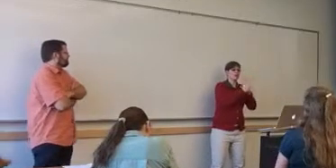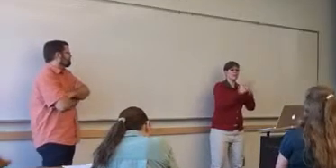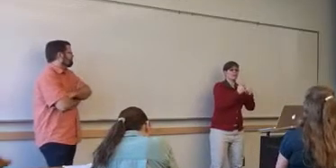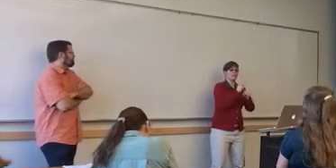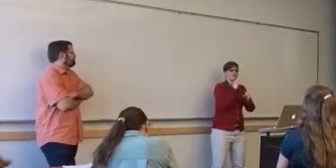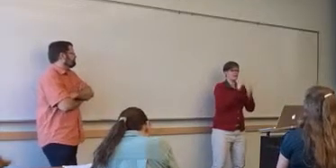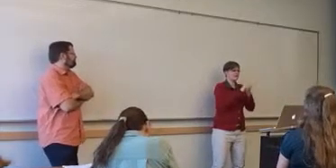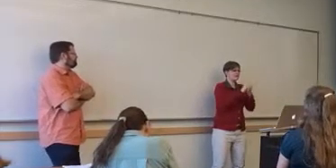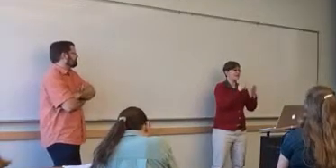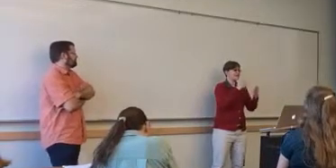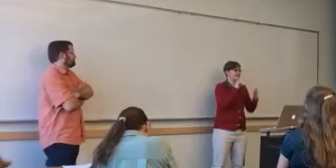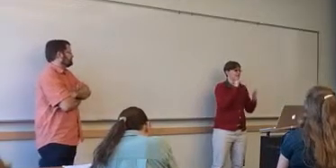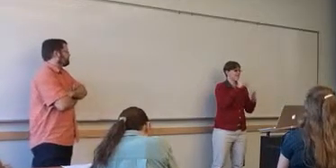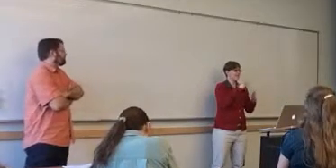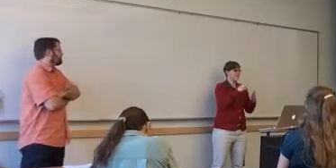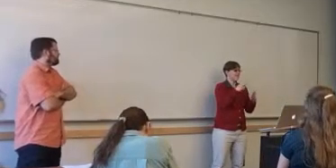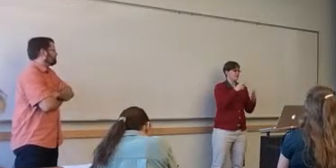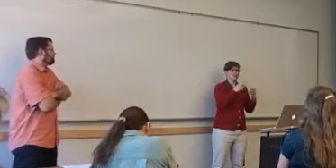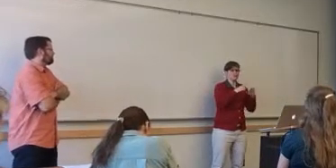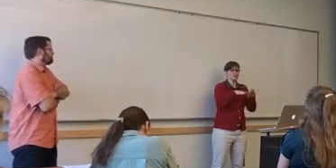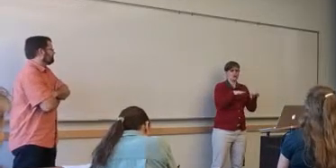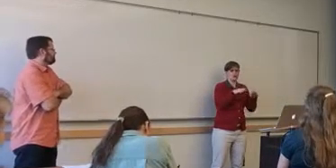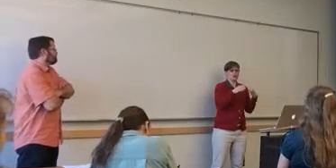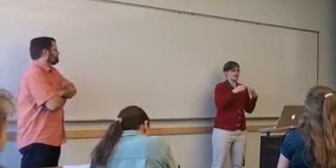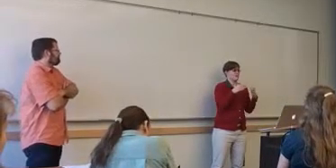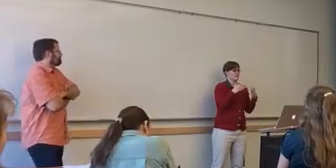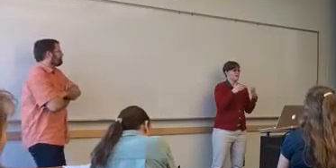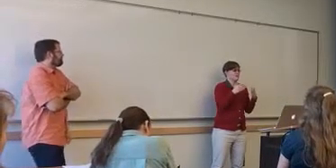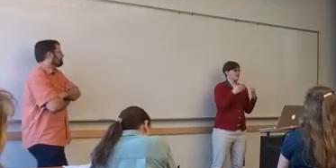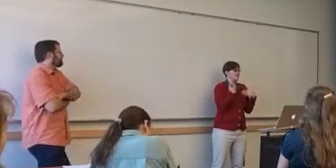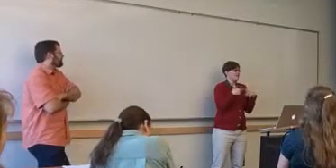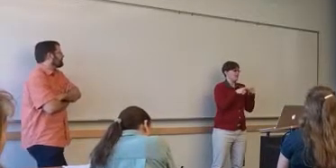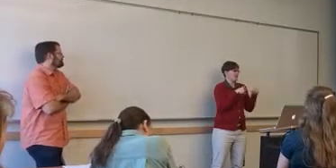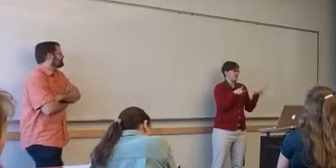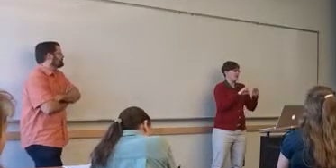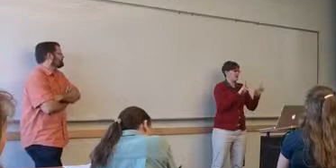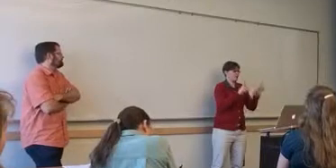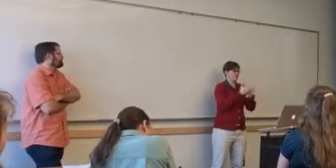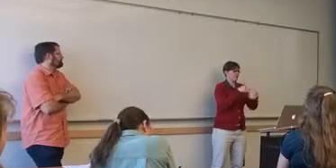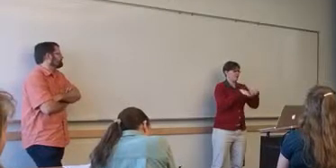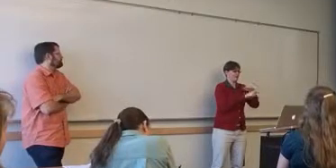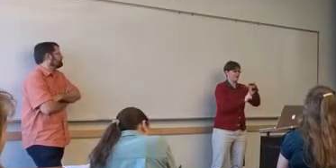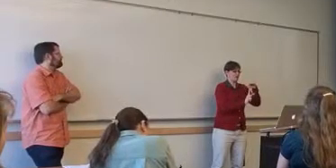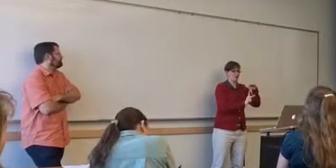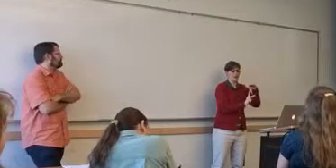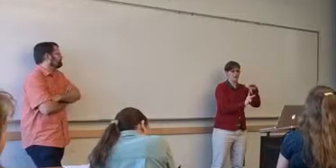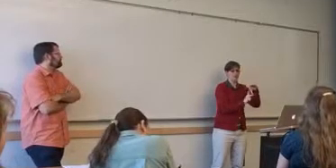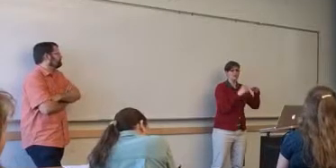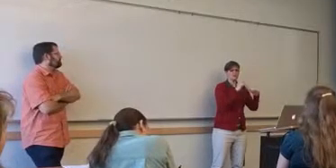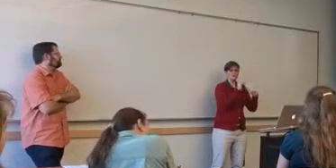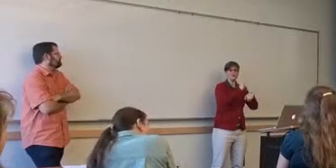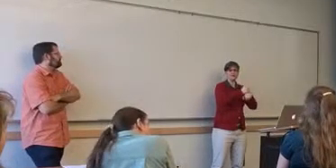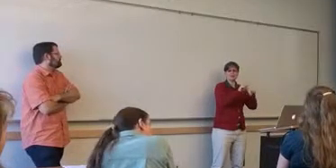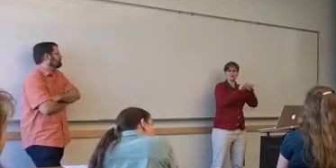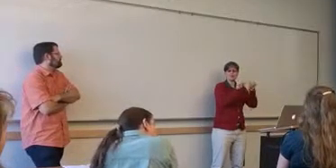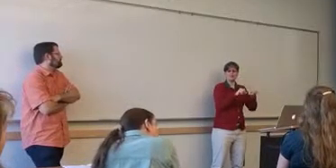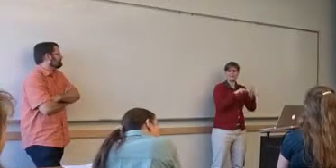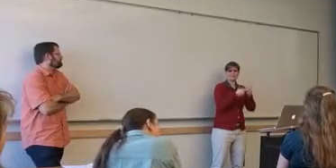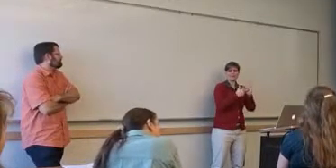And the purpose of the law is to make sure that all deaf and hard of hearing children have language, are language ready before they enter kindergarten. So